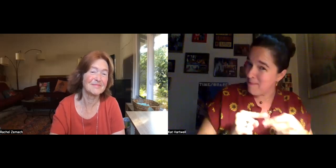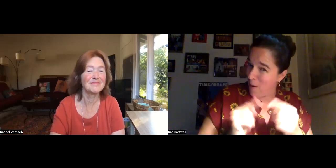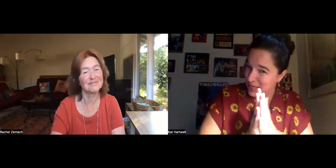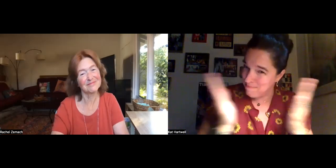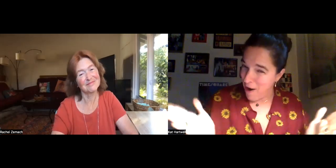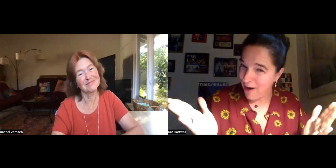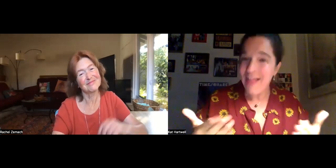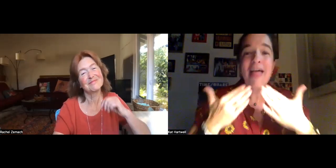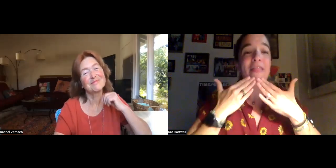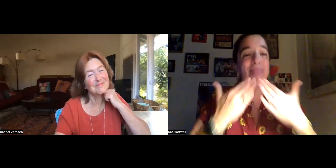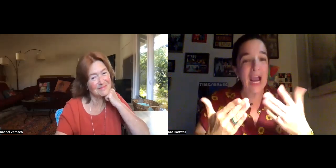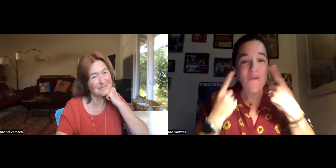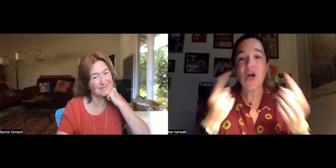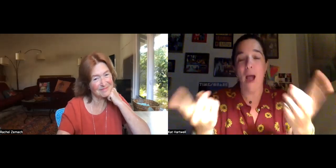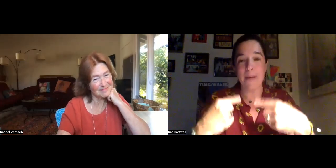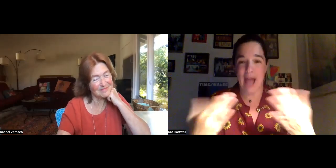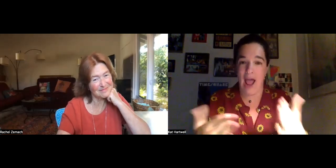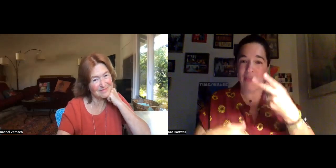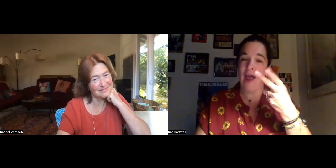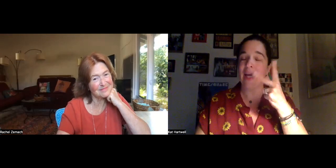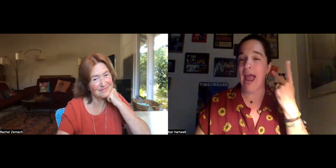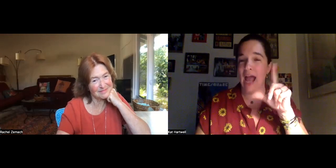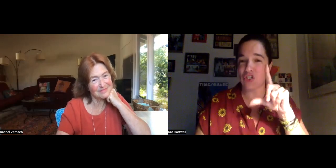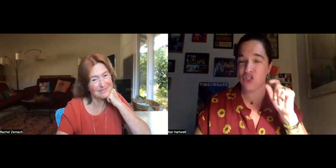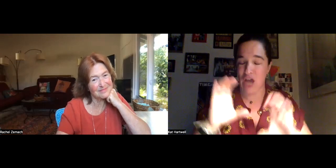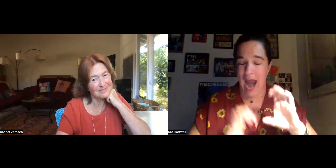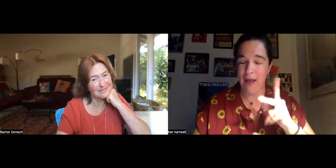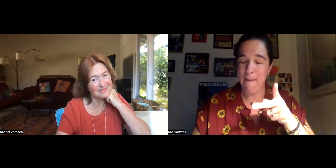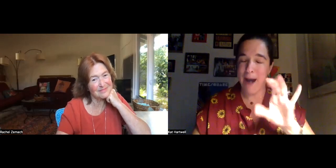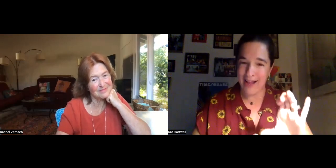about this book. Thank you for coming on the Cat Chat